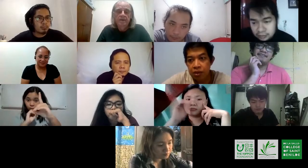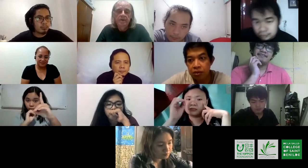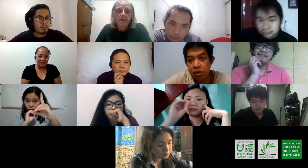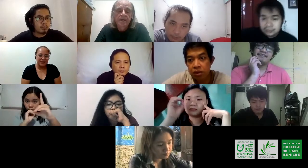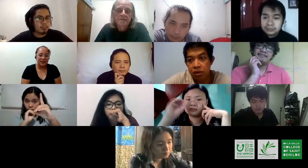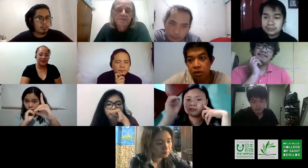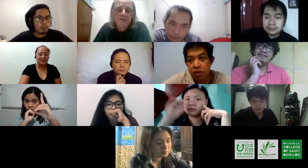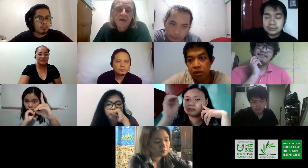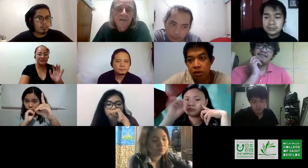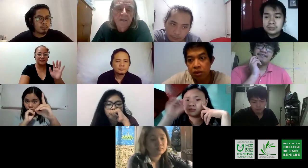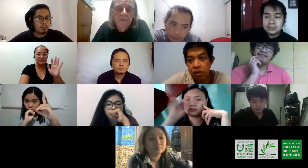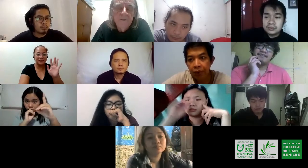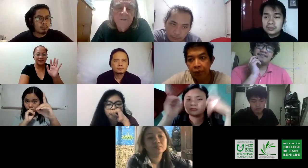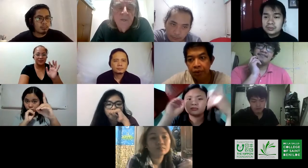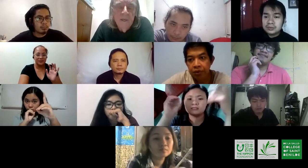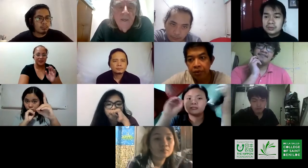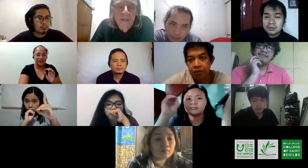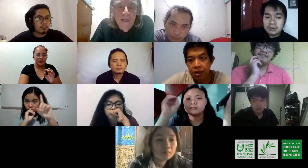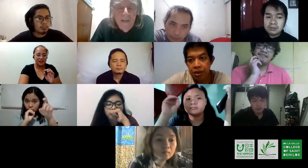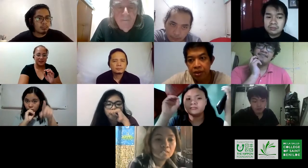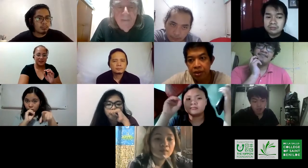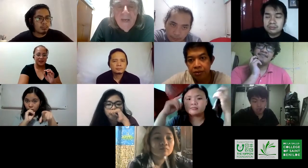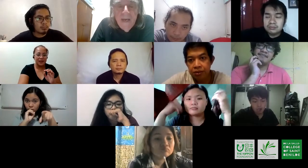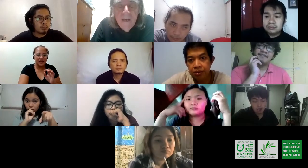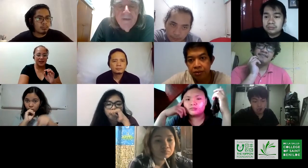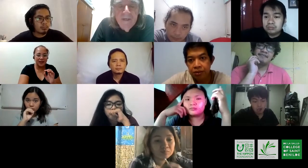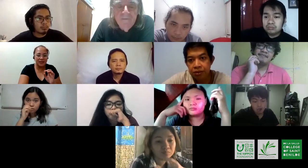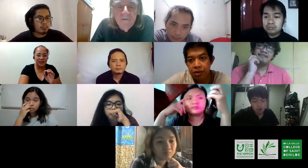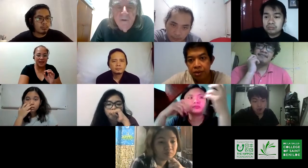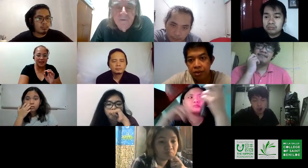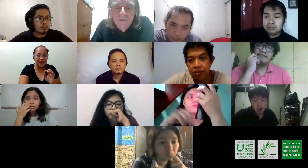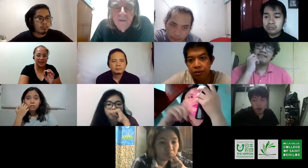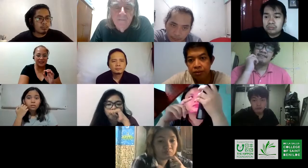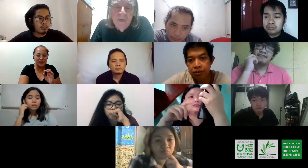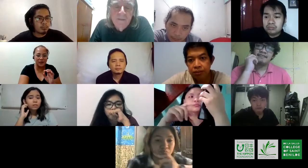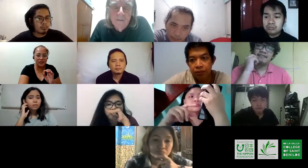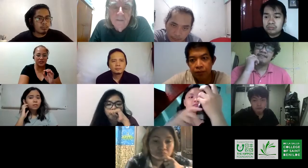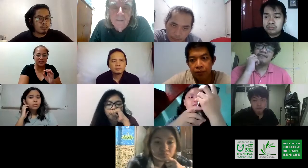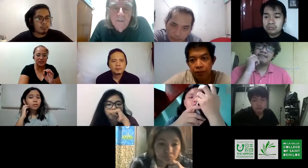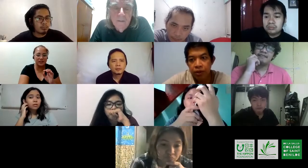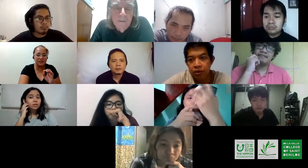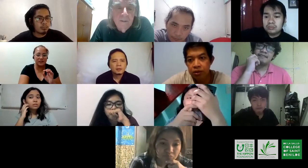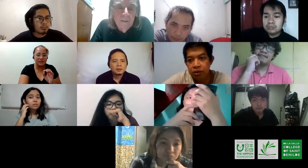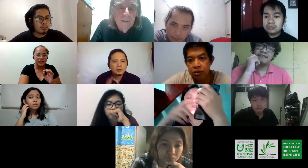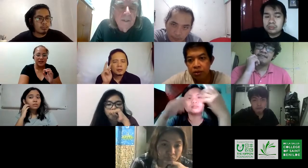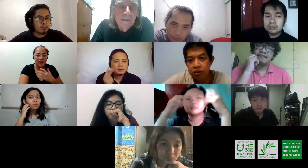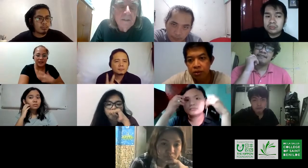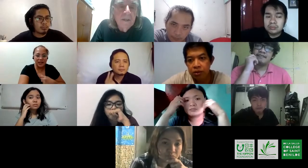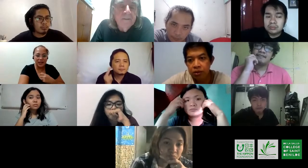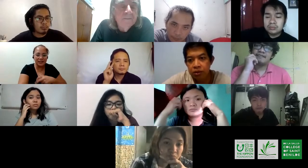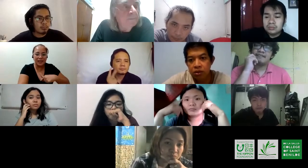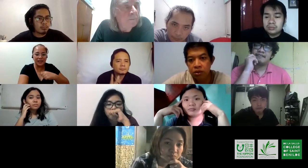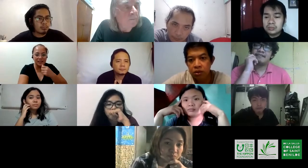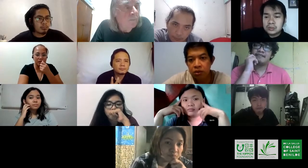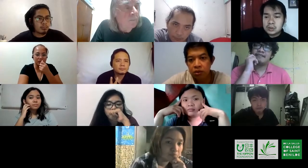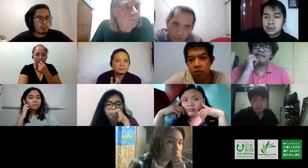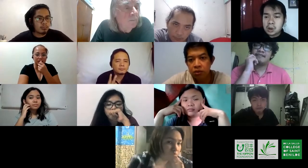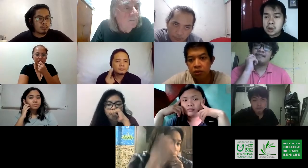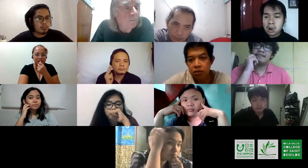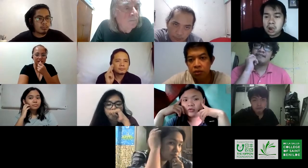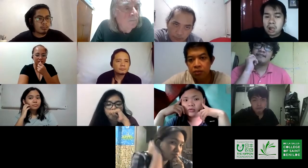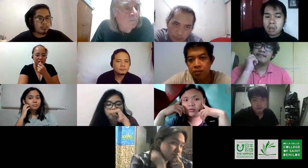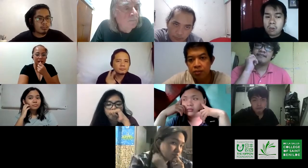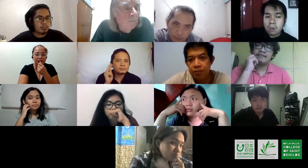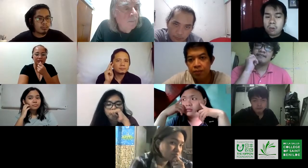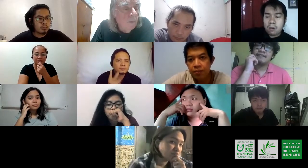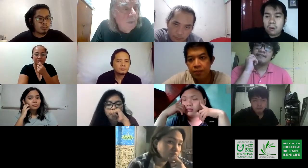an area has a sign language, it may have a deaf culture. Kyla It has a must. question. Yes. I think that's Kyla has a